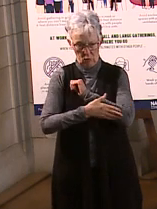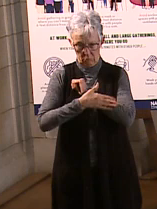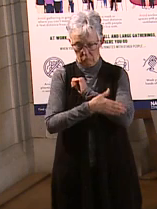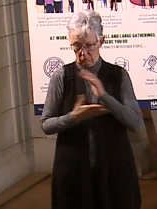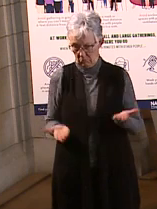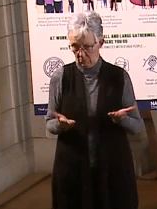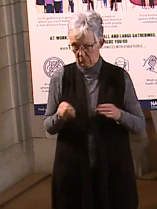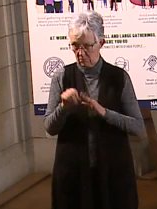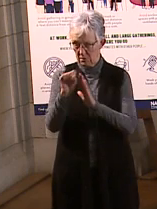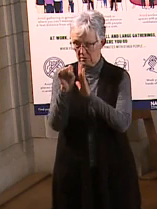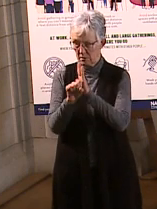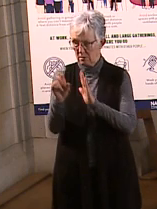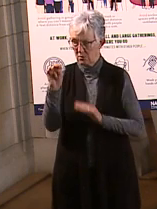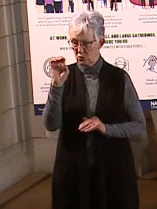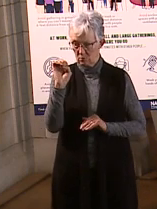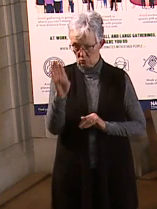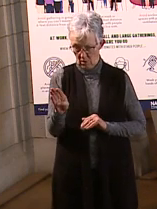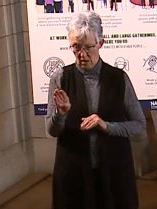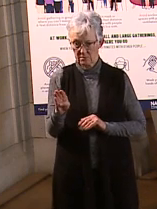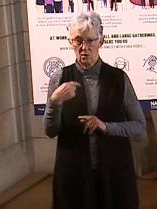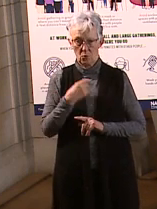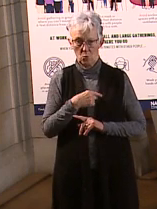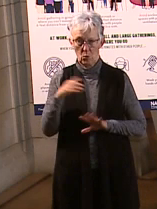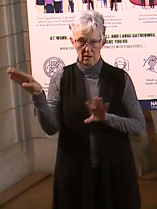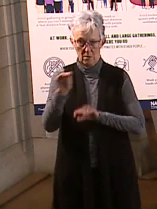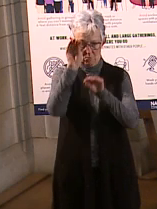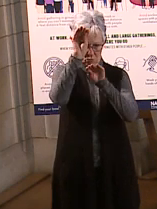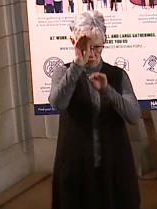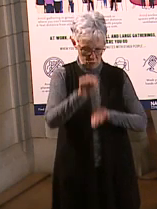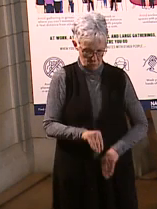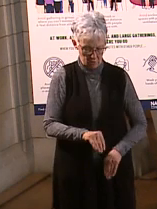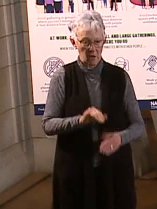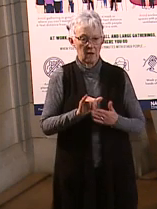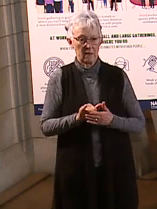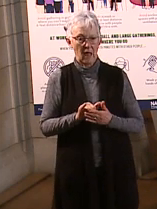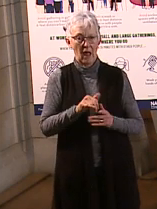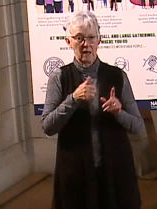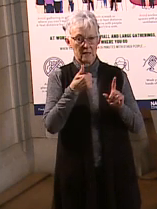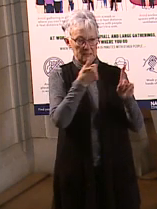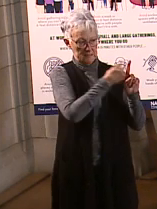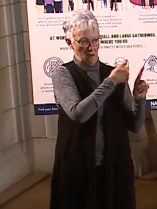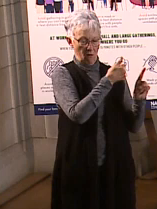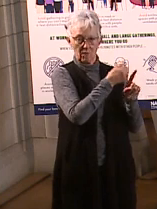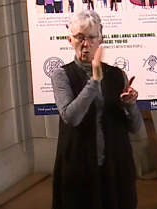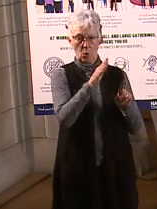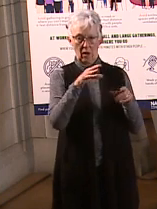would calculate the credit amount for our taxpayers.